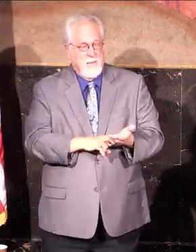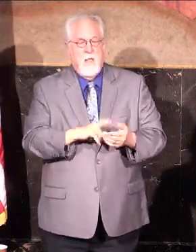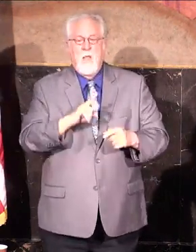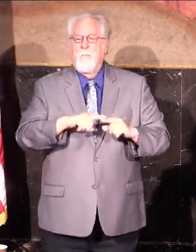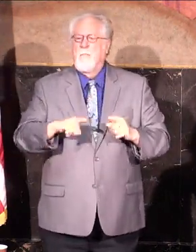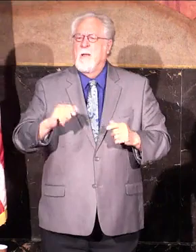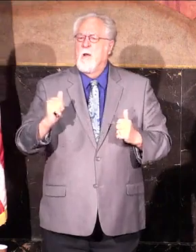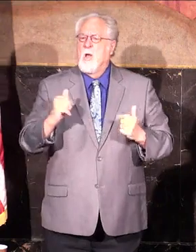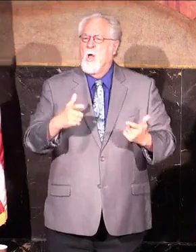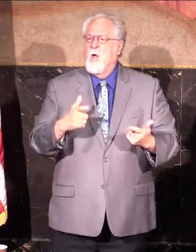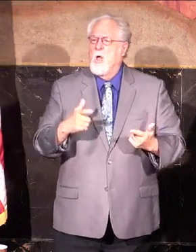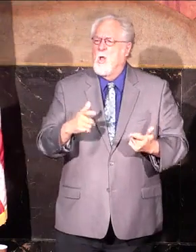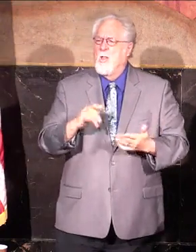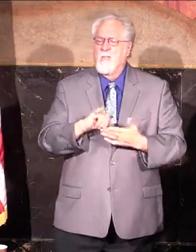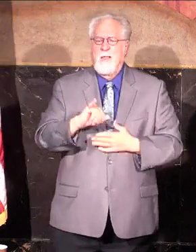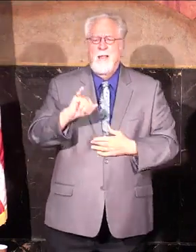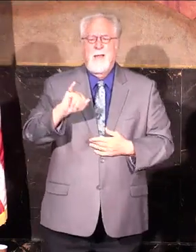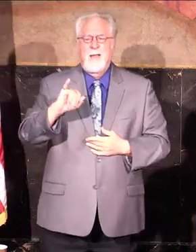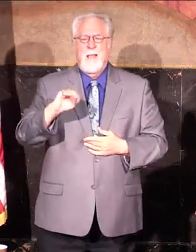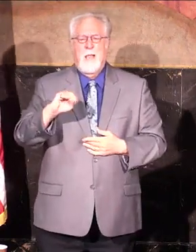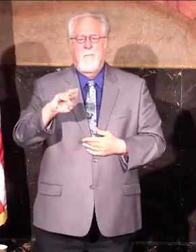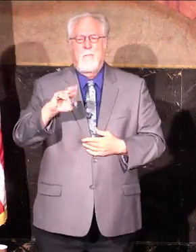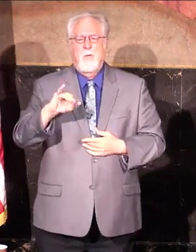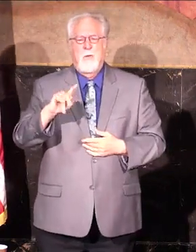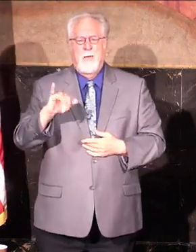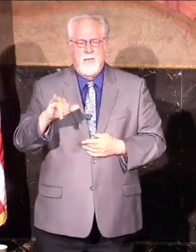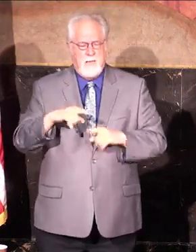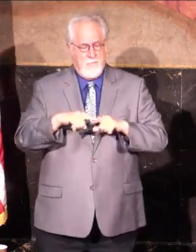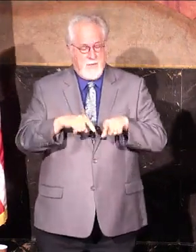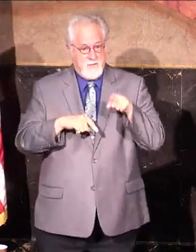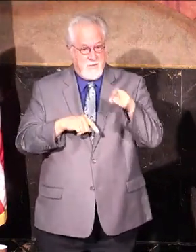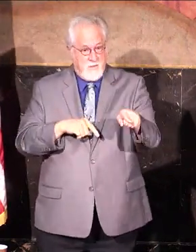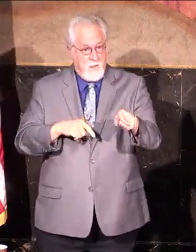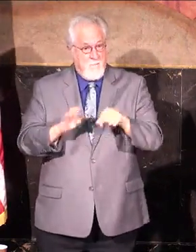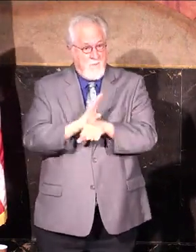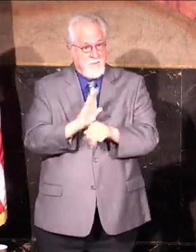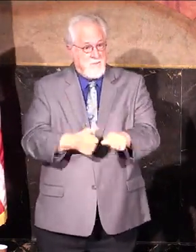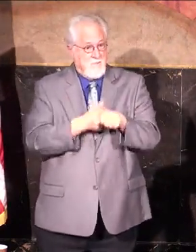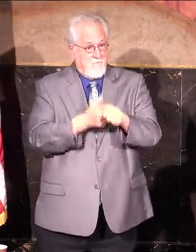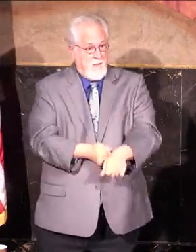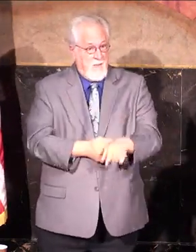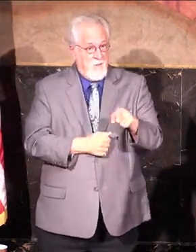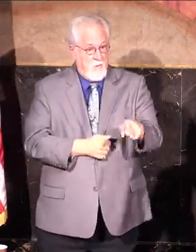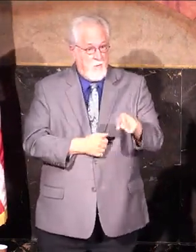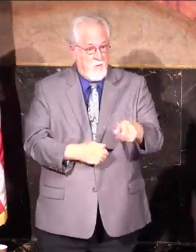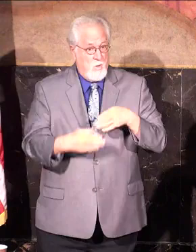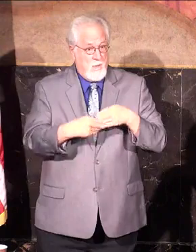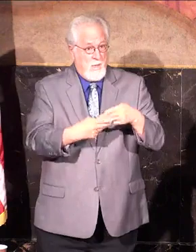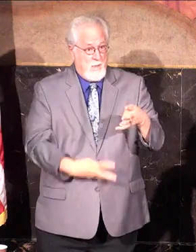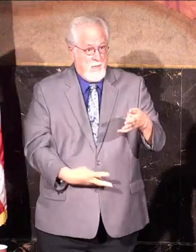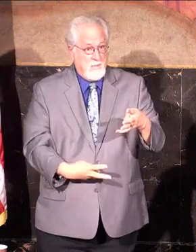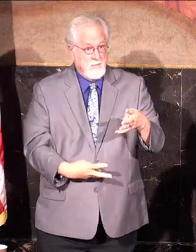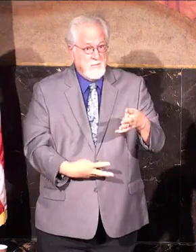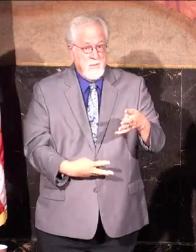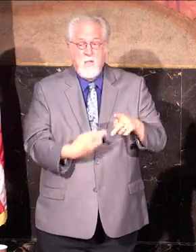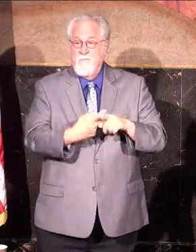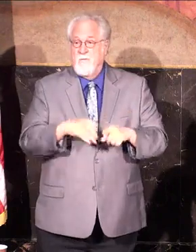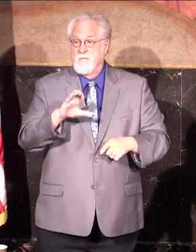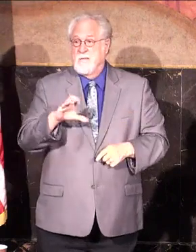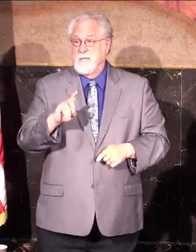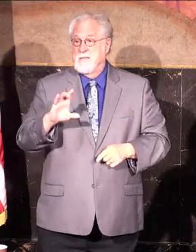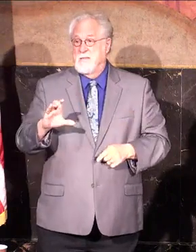But all of that immunity is contingent upon the businesses following the guidelines of the